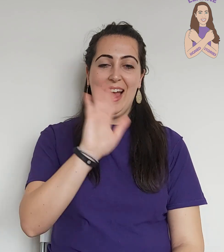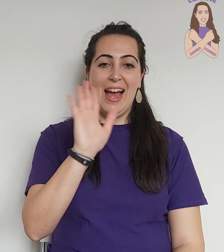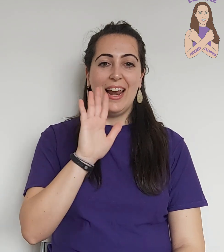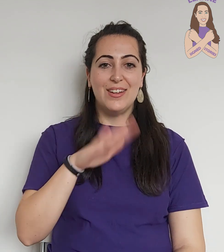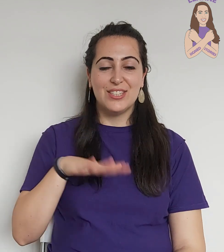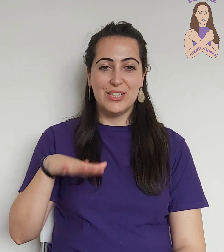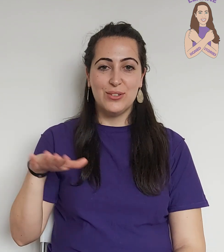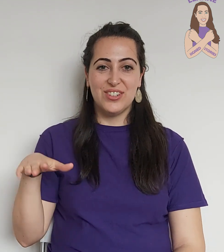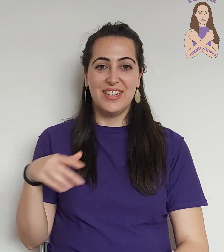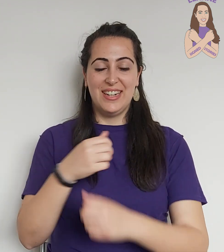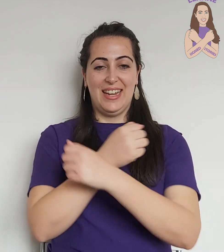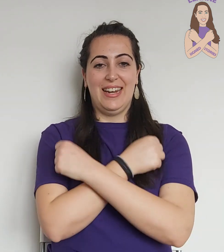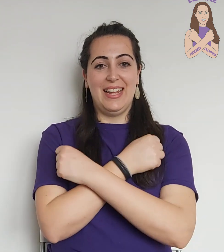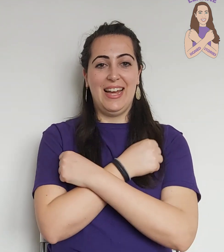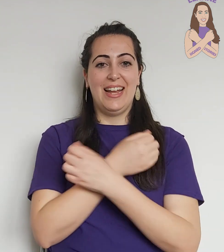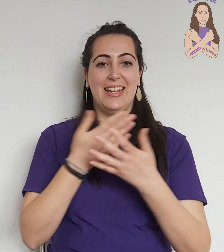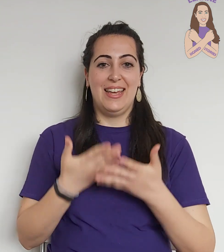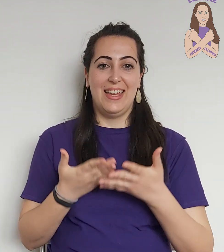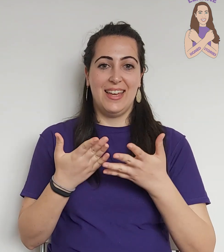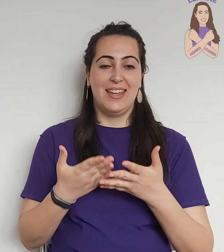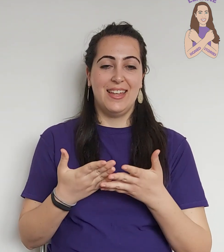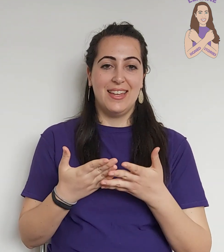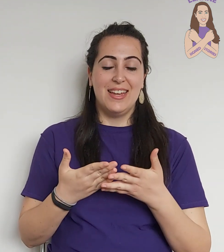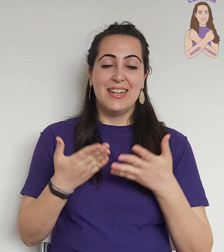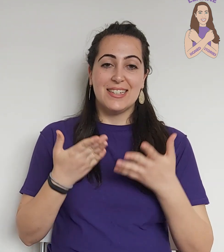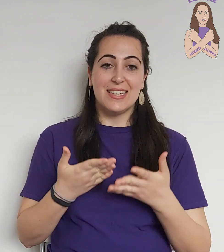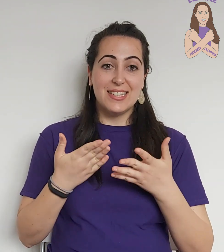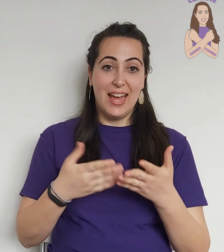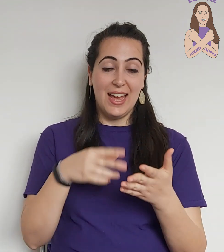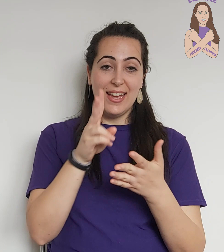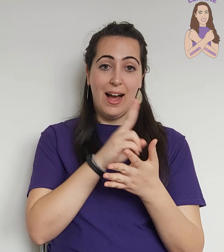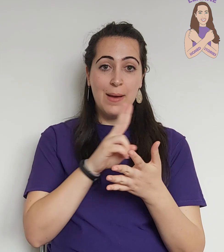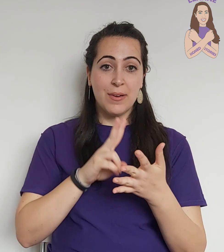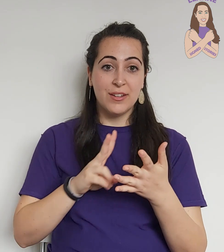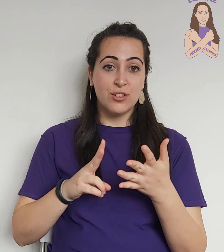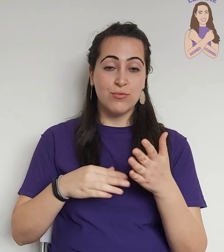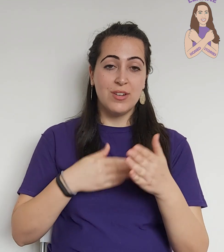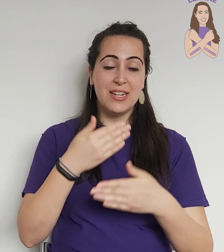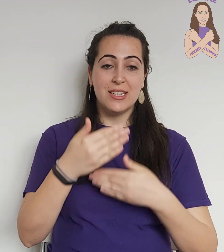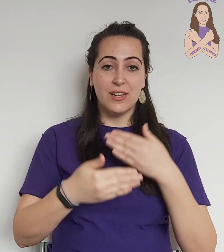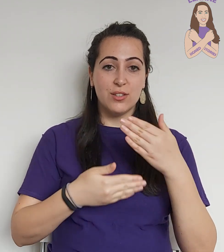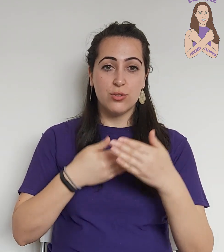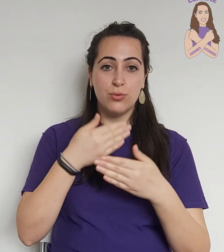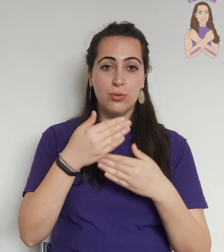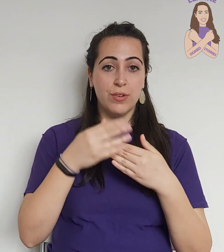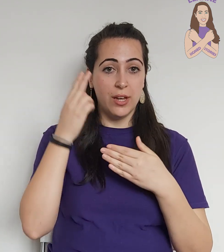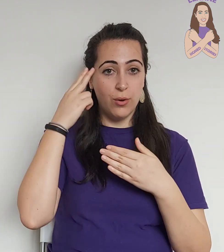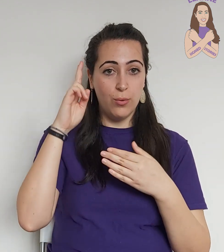Hello children, Leanne here. Today I'm going to read a story called